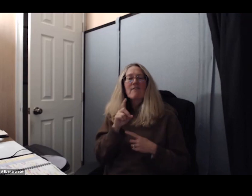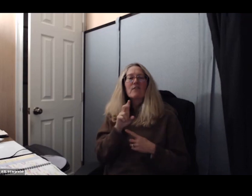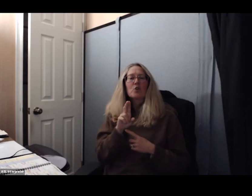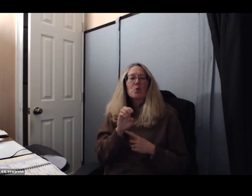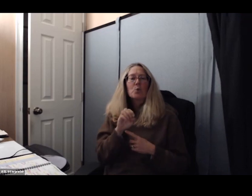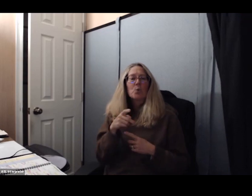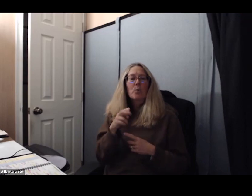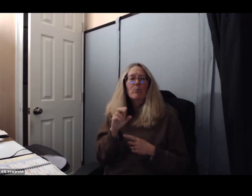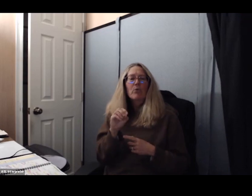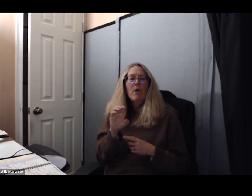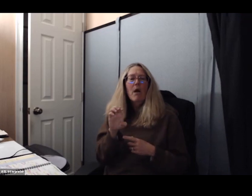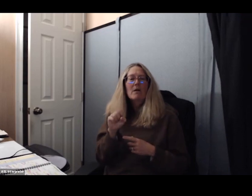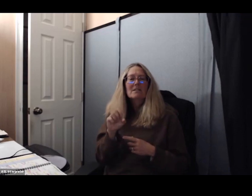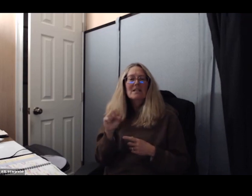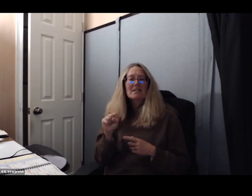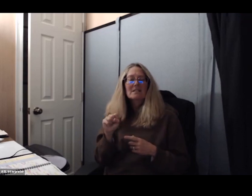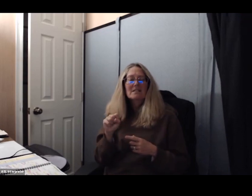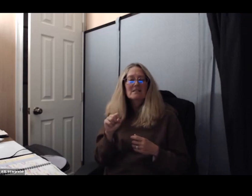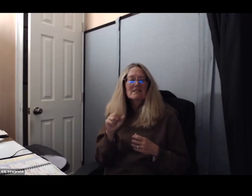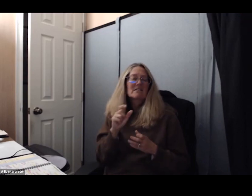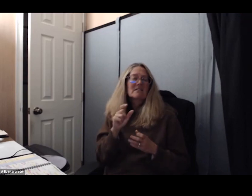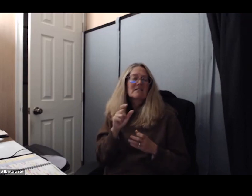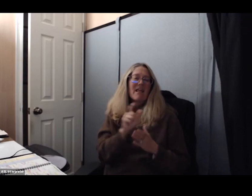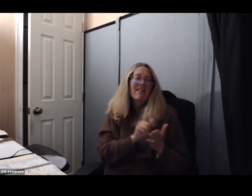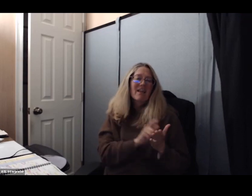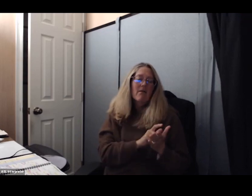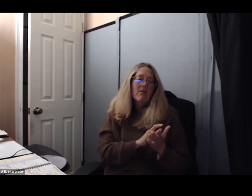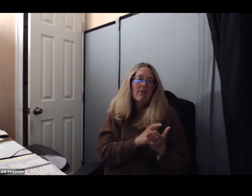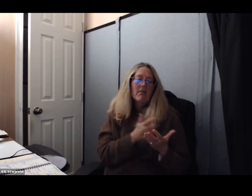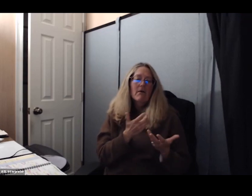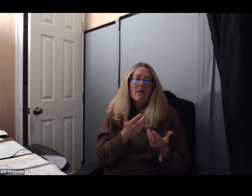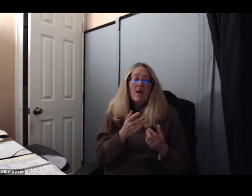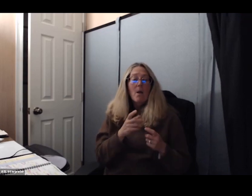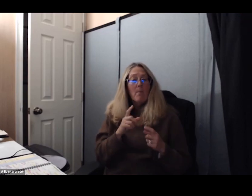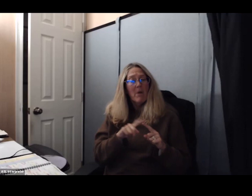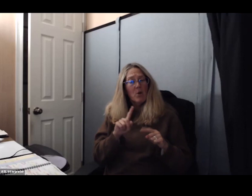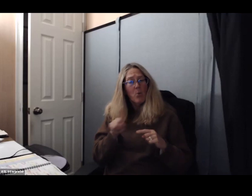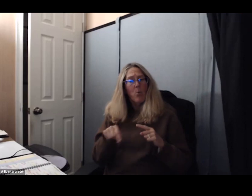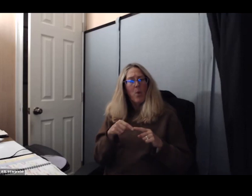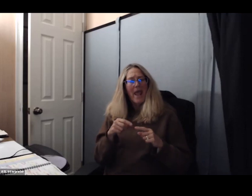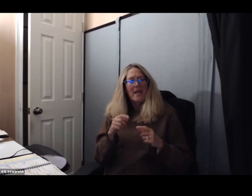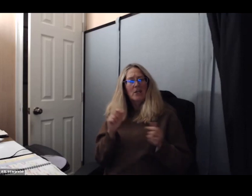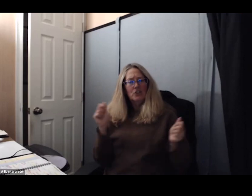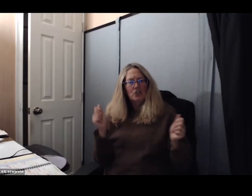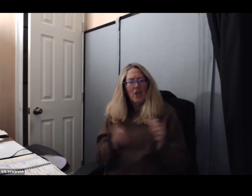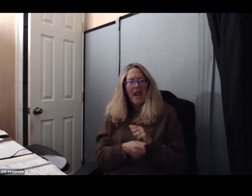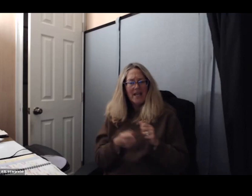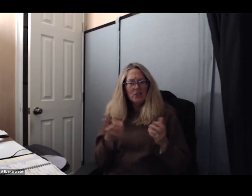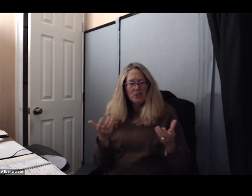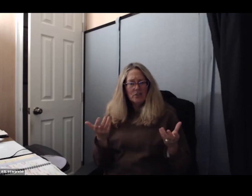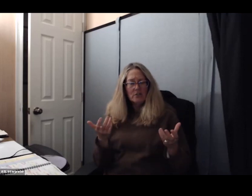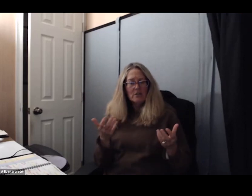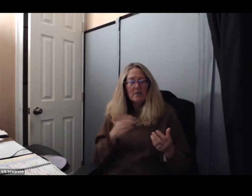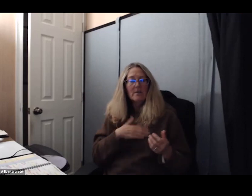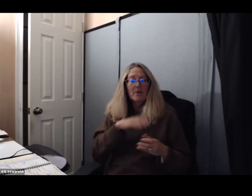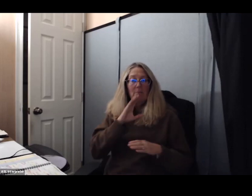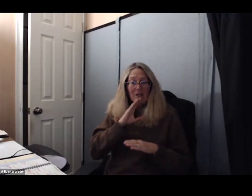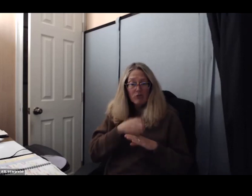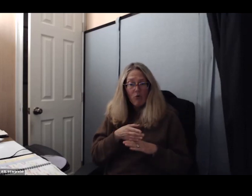at the same time, when will we see change? And we're barely, my